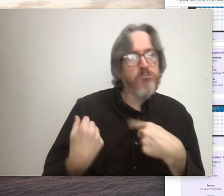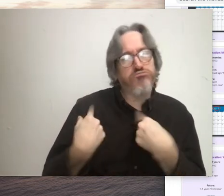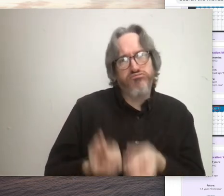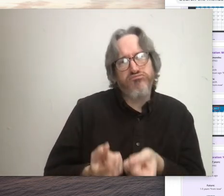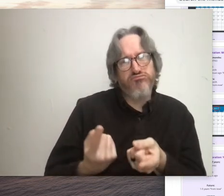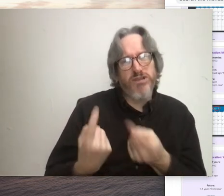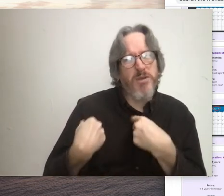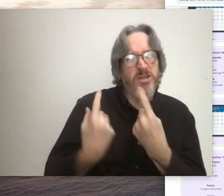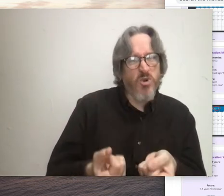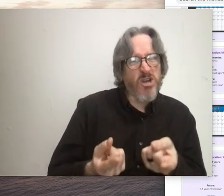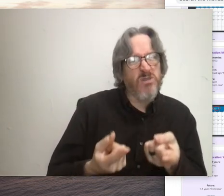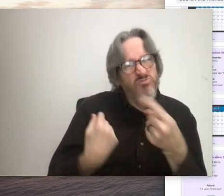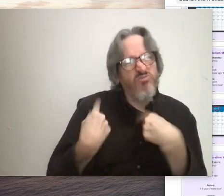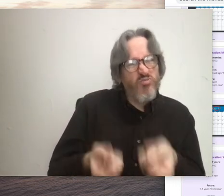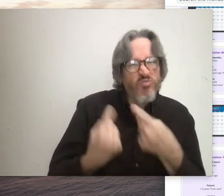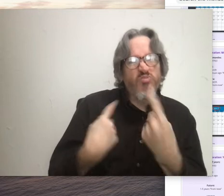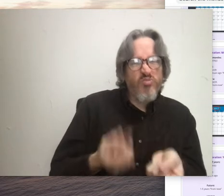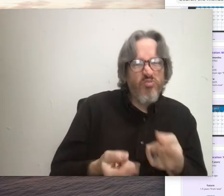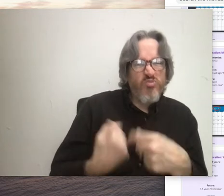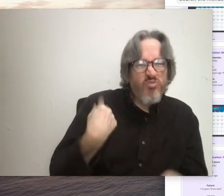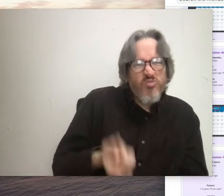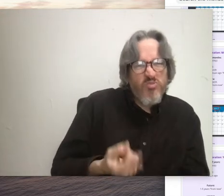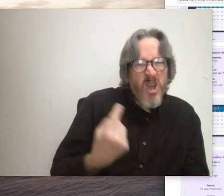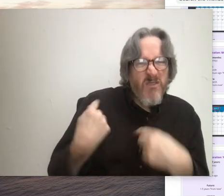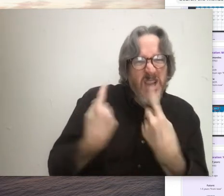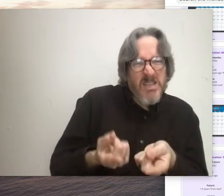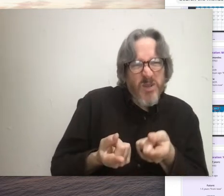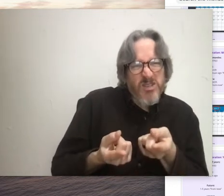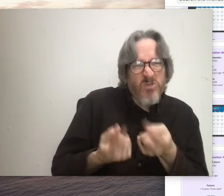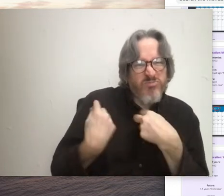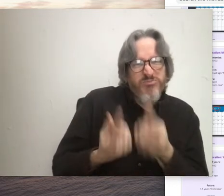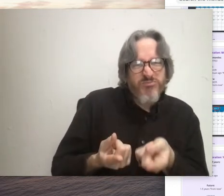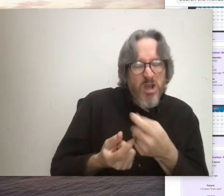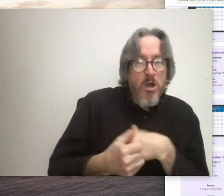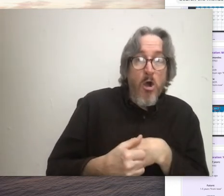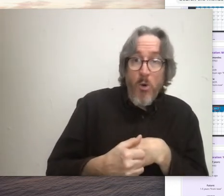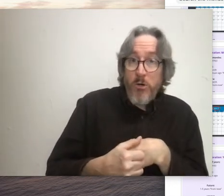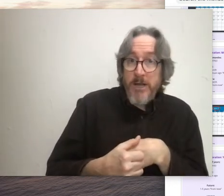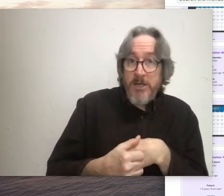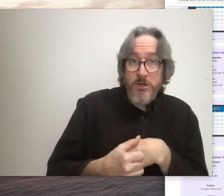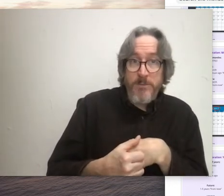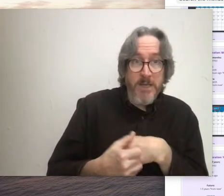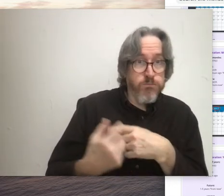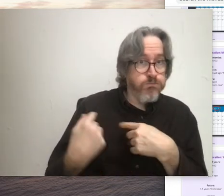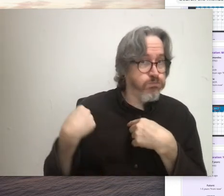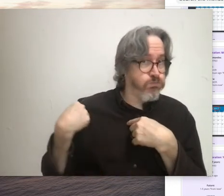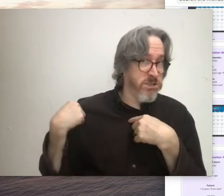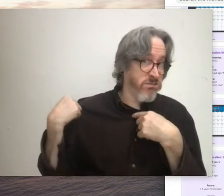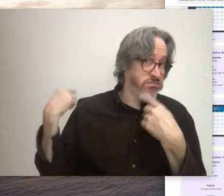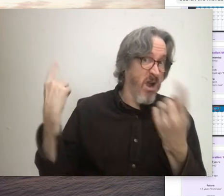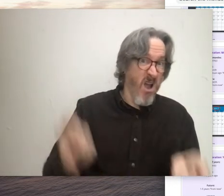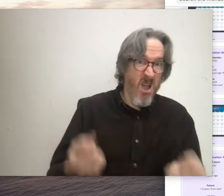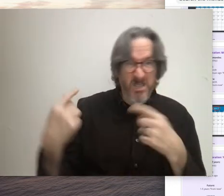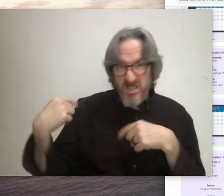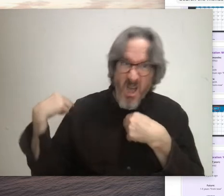depending on, it can be short, the last week or so, or it could be